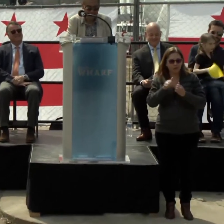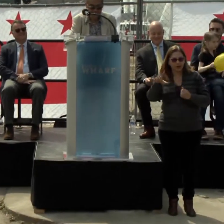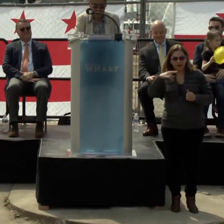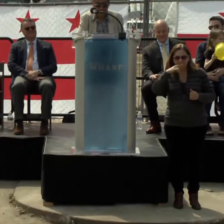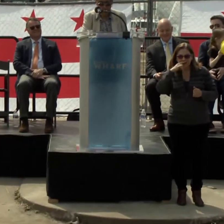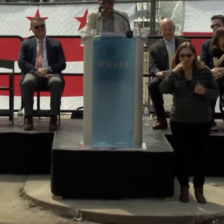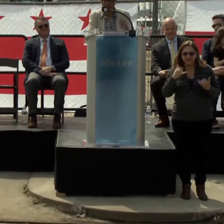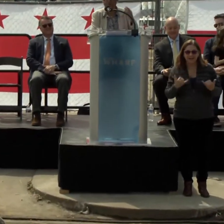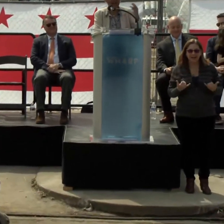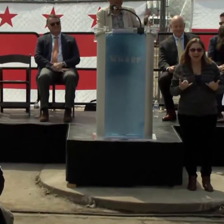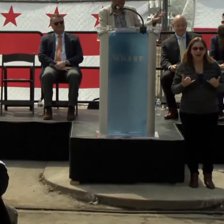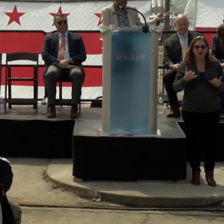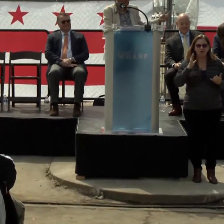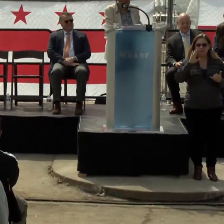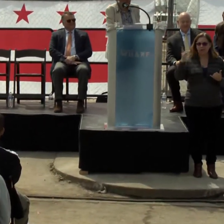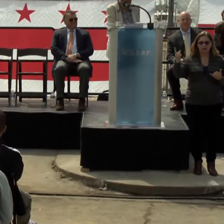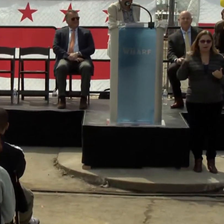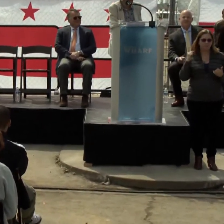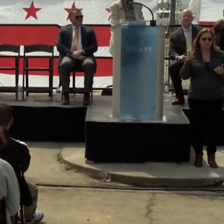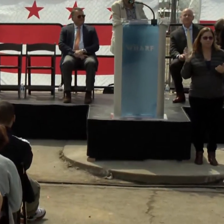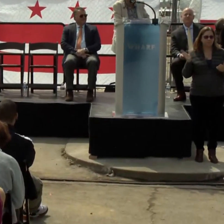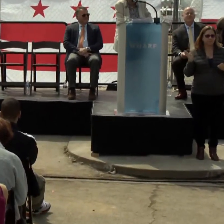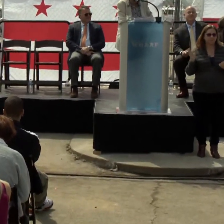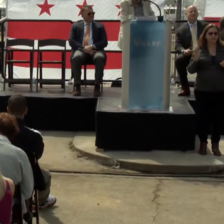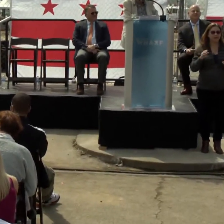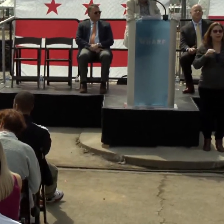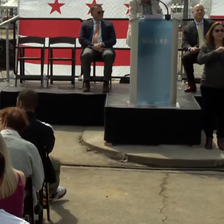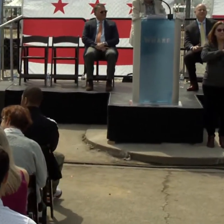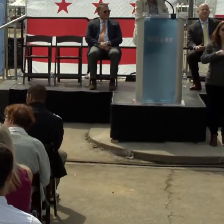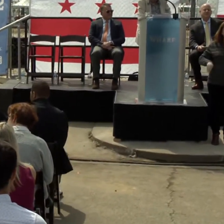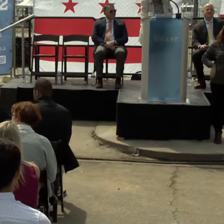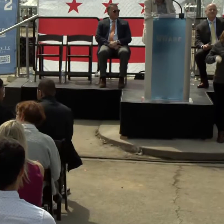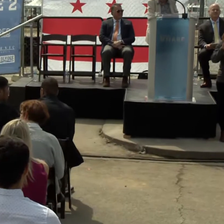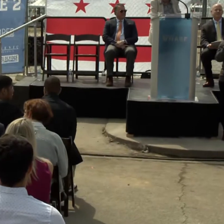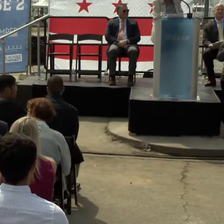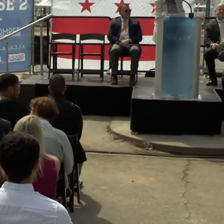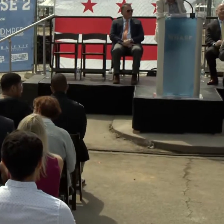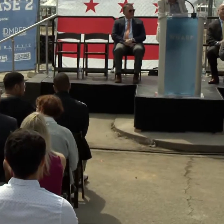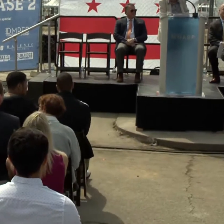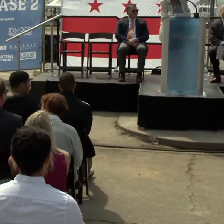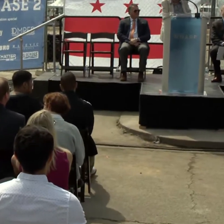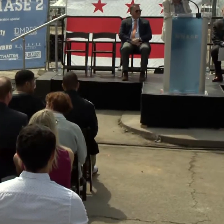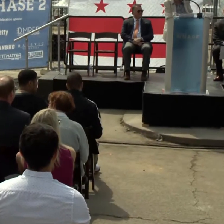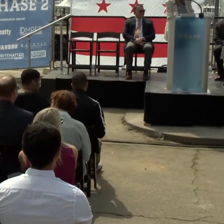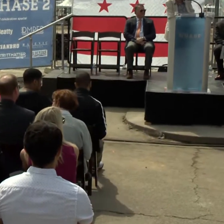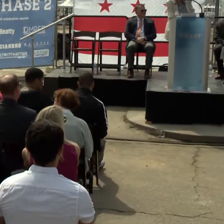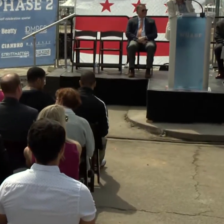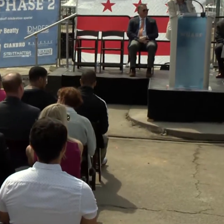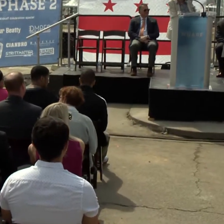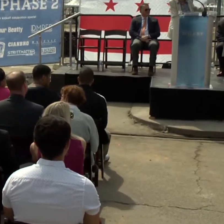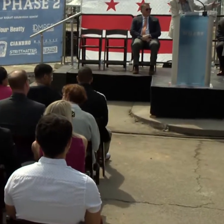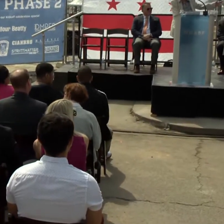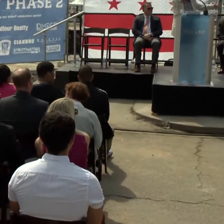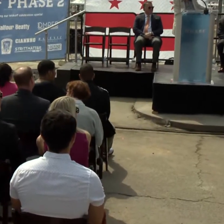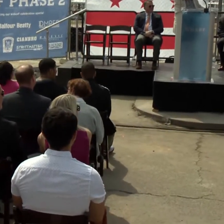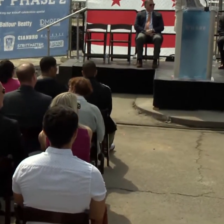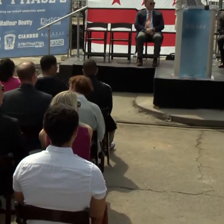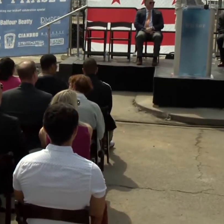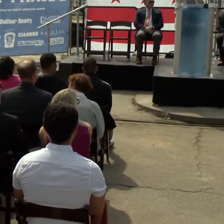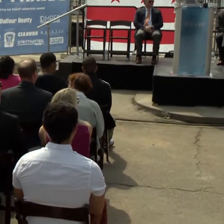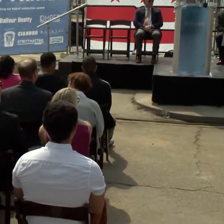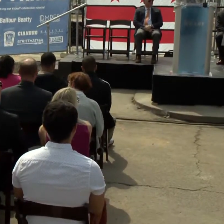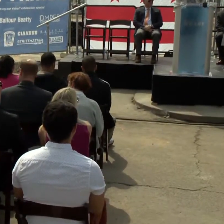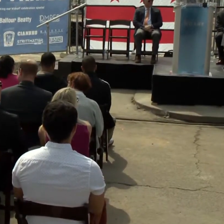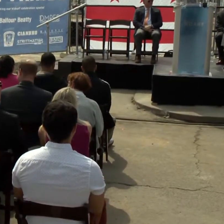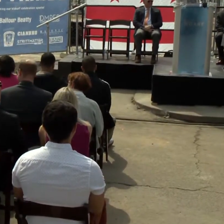here. Mayor Bowser and Councilmember Allen and ANC Commissioner Litsky, all of